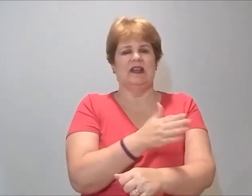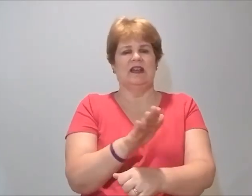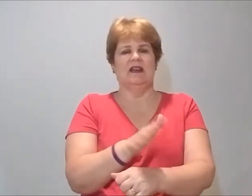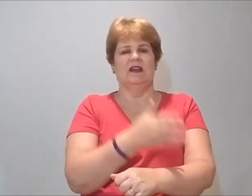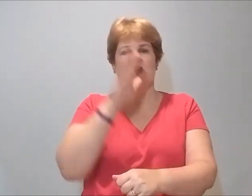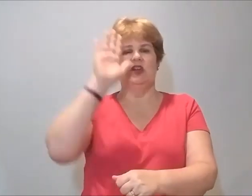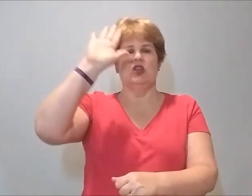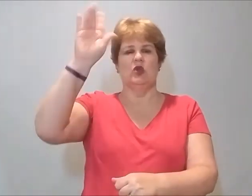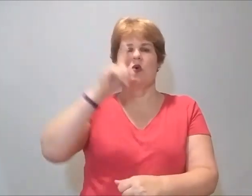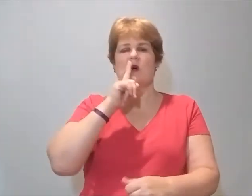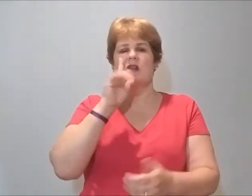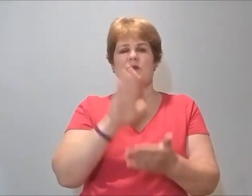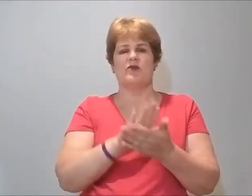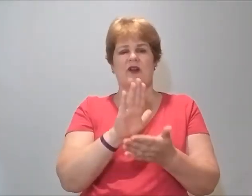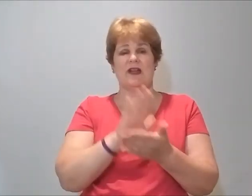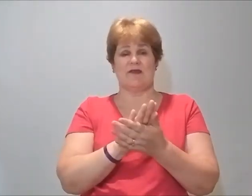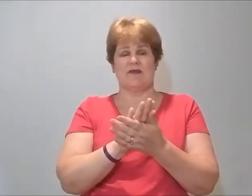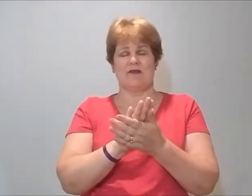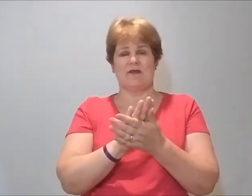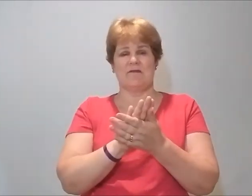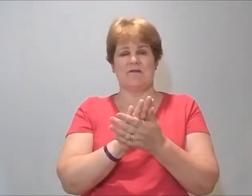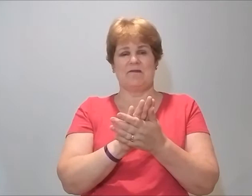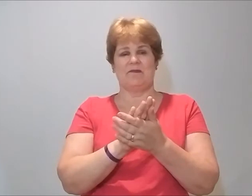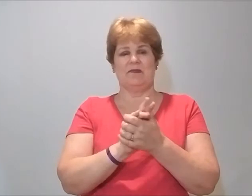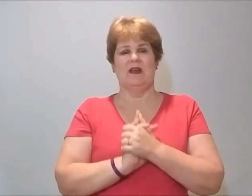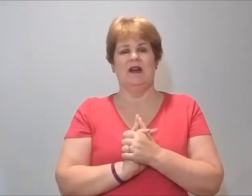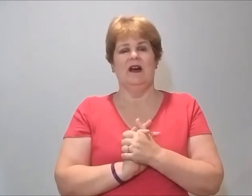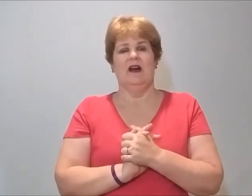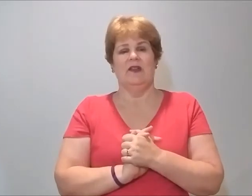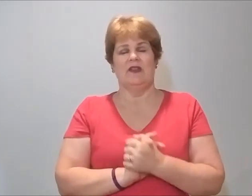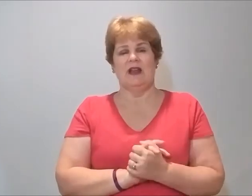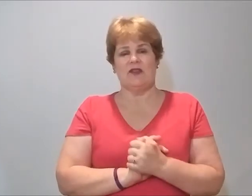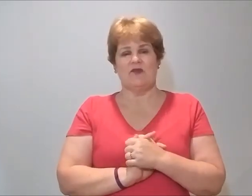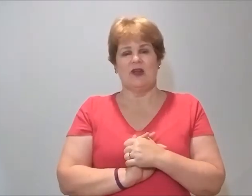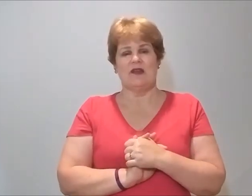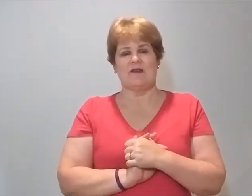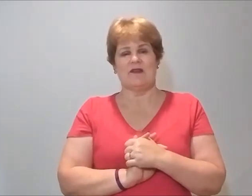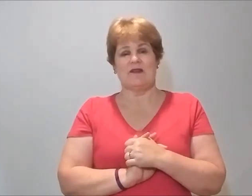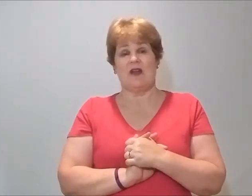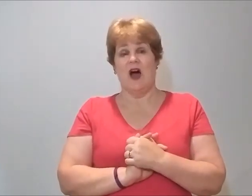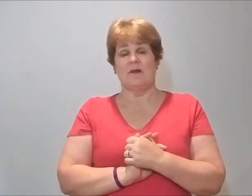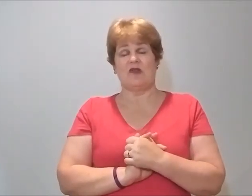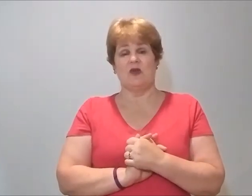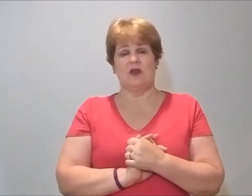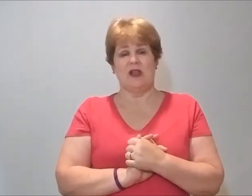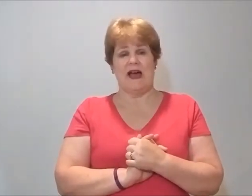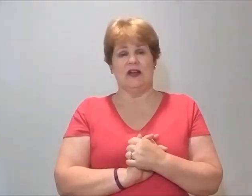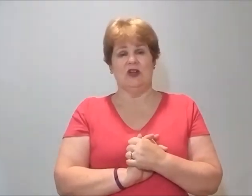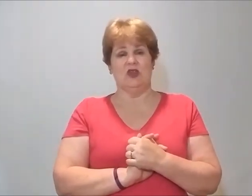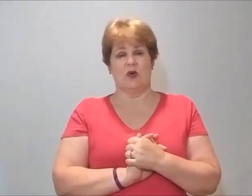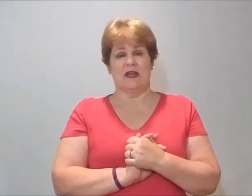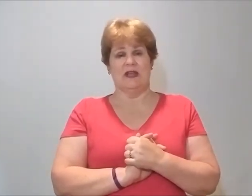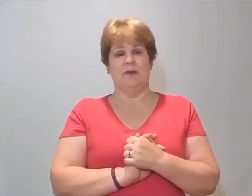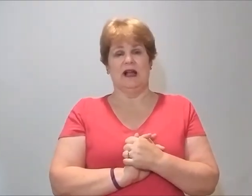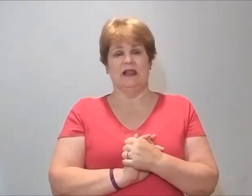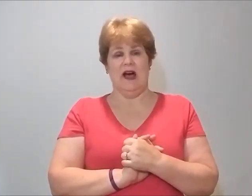sing your praises. The next phrase is, I'm so glad you're in my